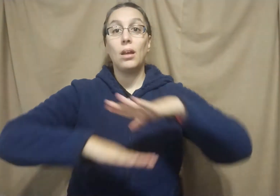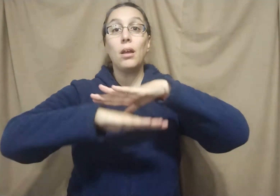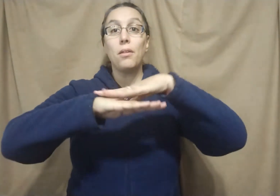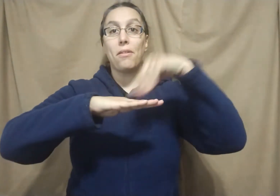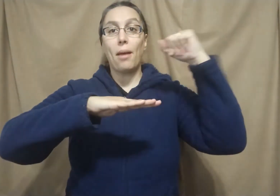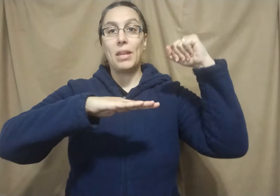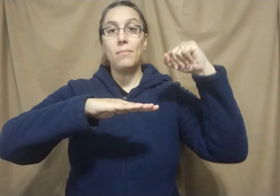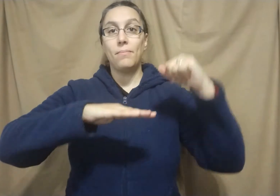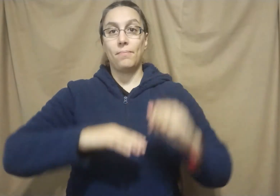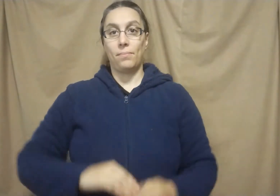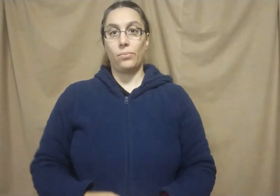summon,